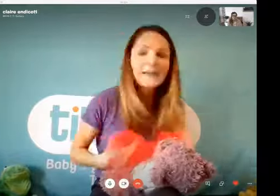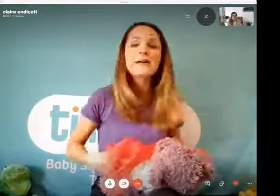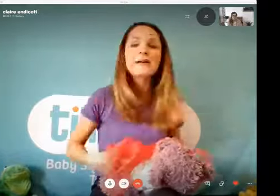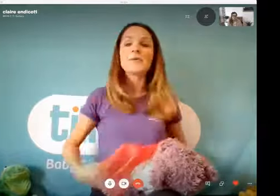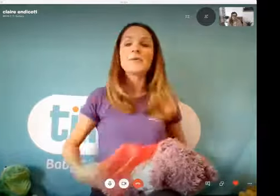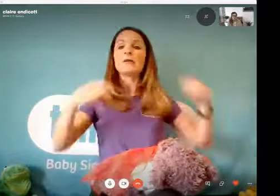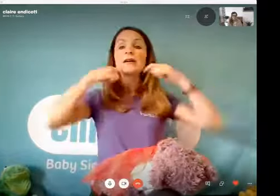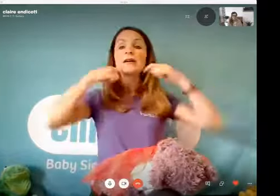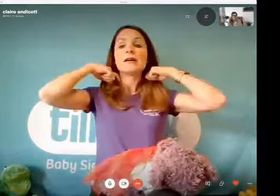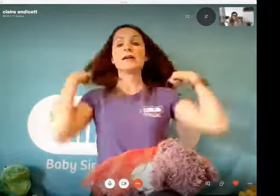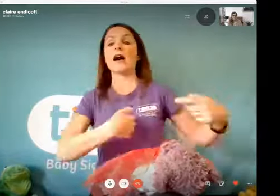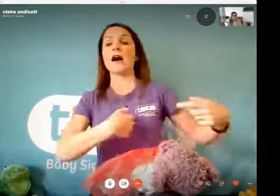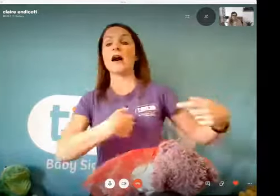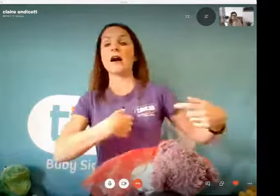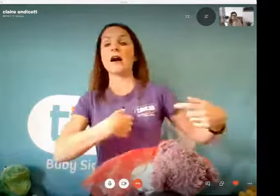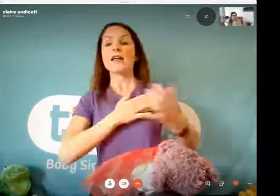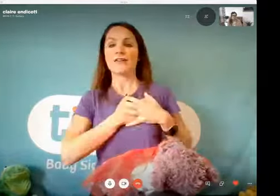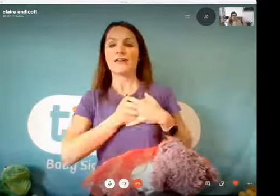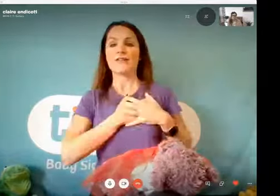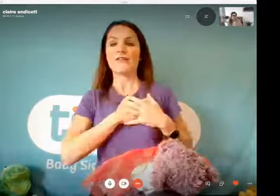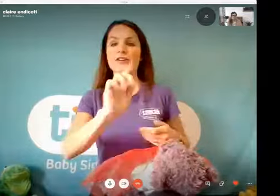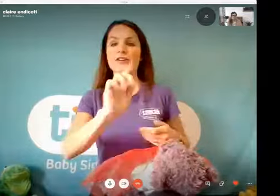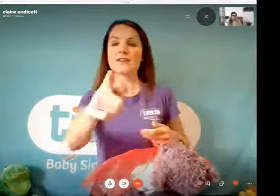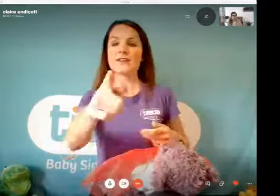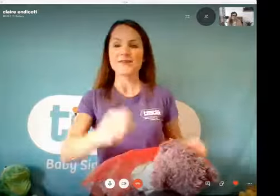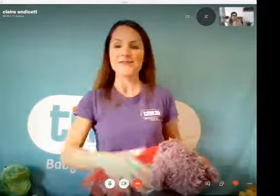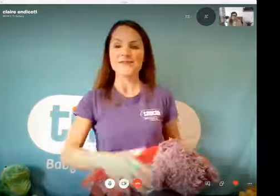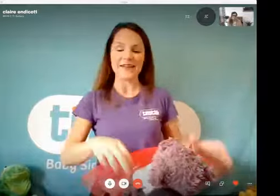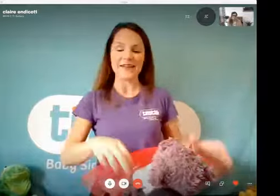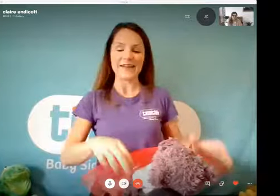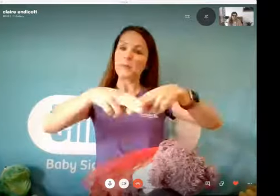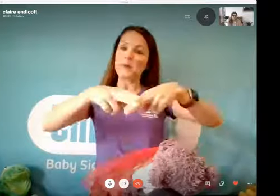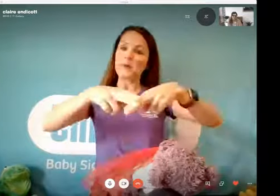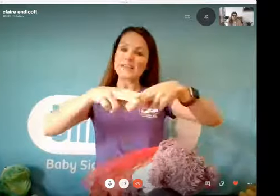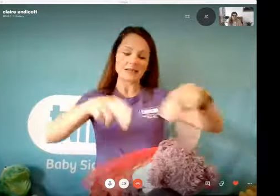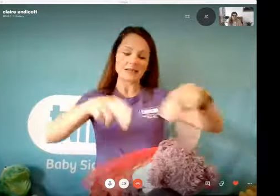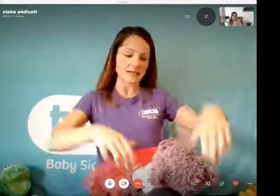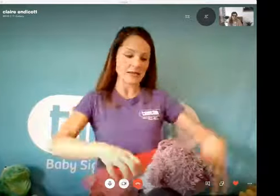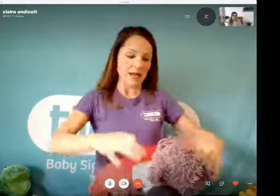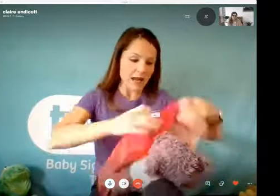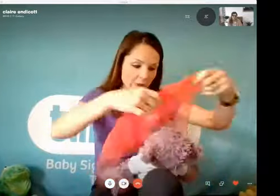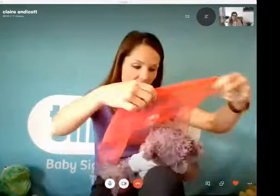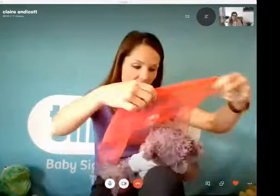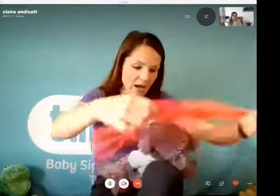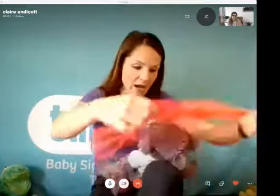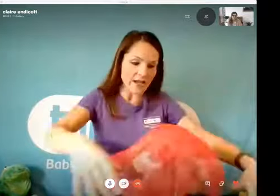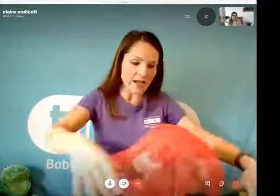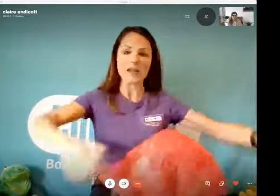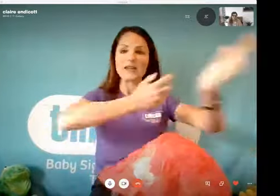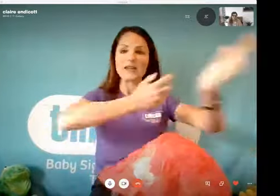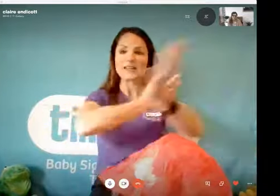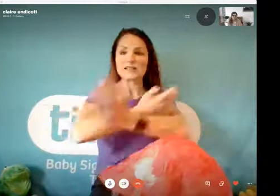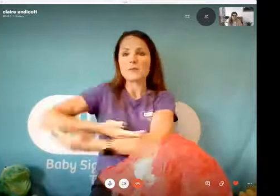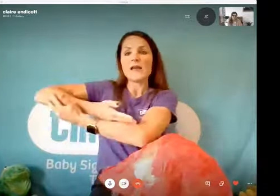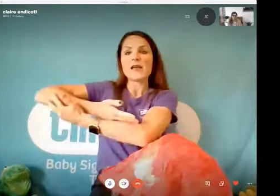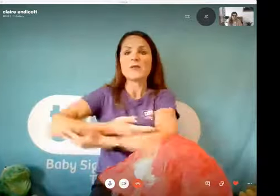peekaboo, I love you. And then we're going to practice Daddy. And then we're going to hide our babies and do baby,